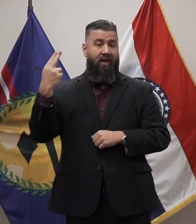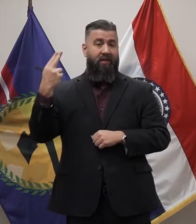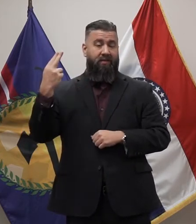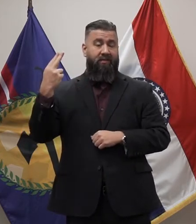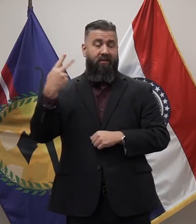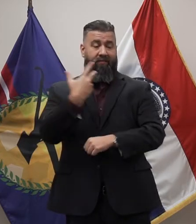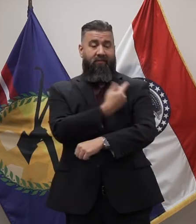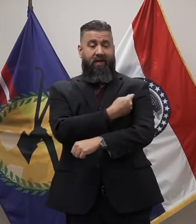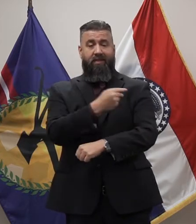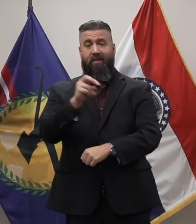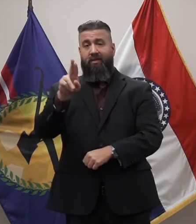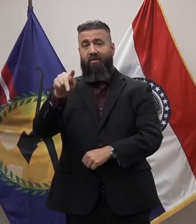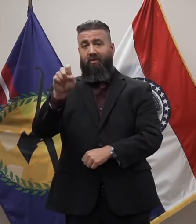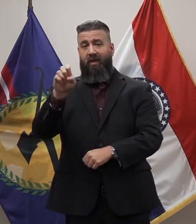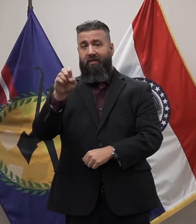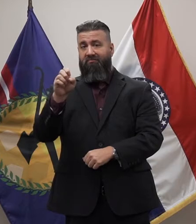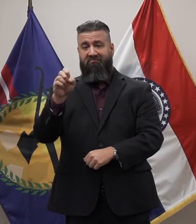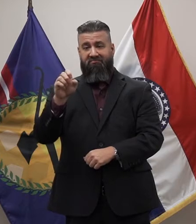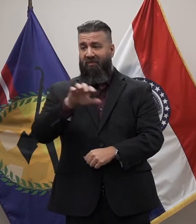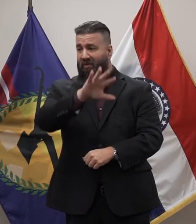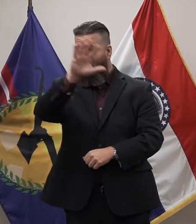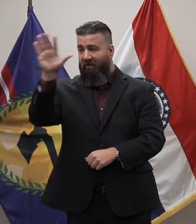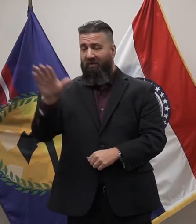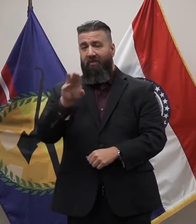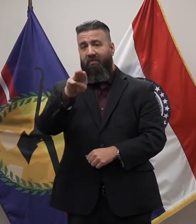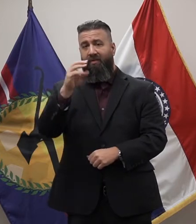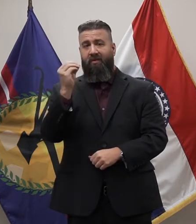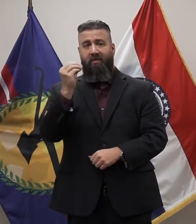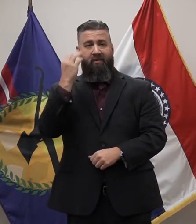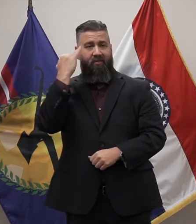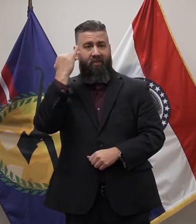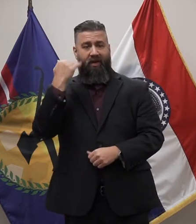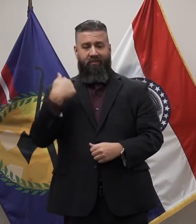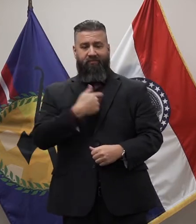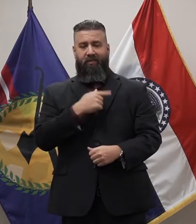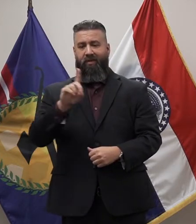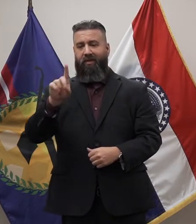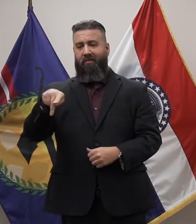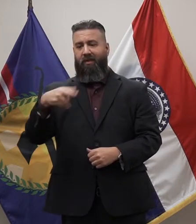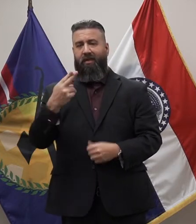county in Missouri, in a large part due to the success of our public health department.